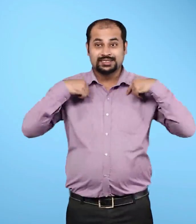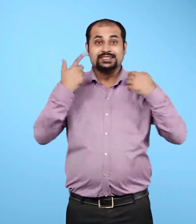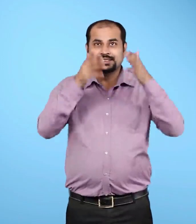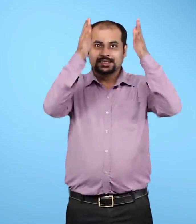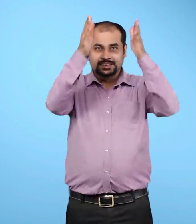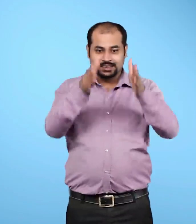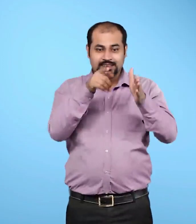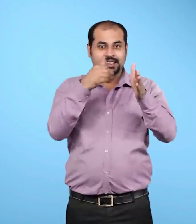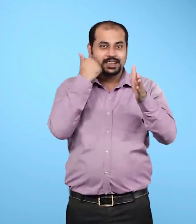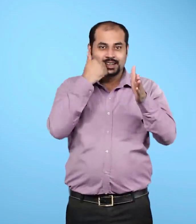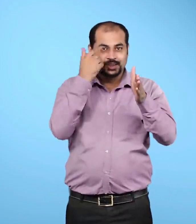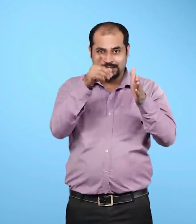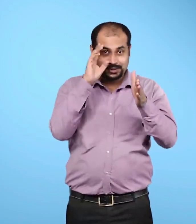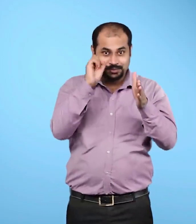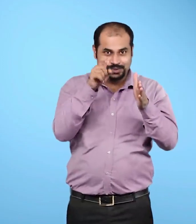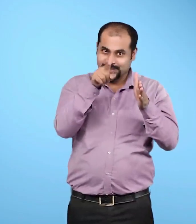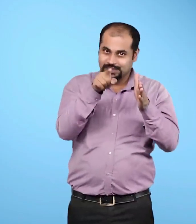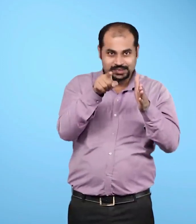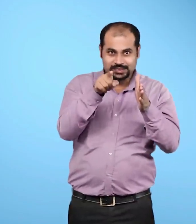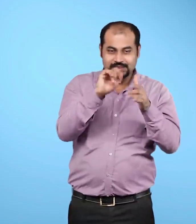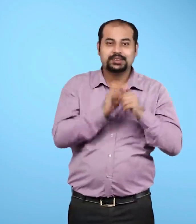indicating tens and units respectively.